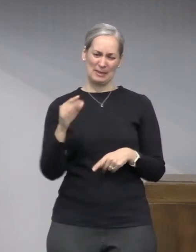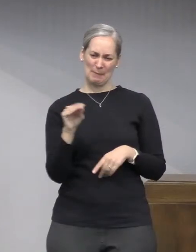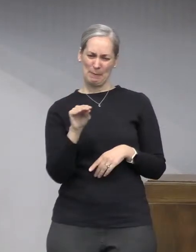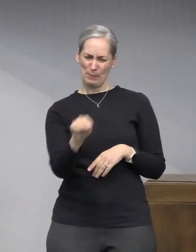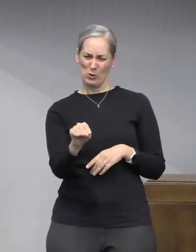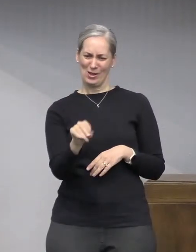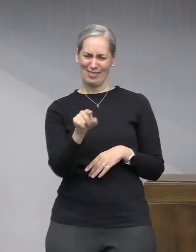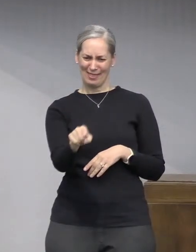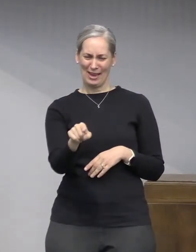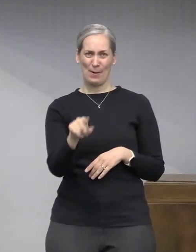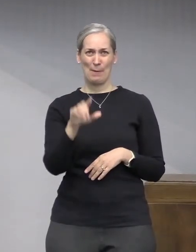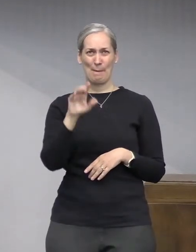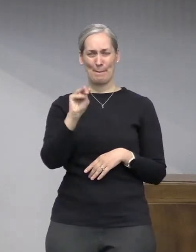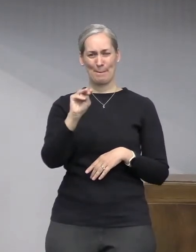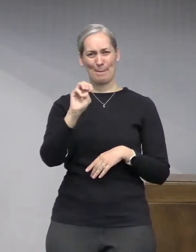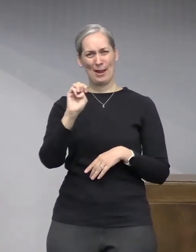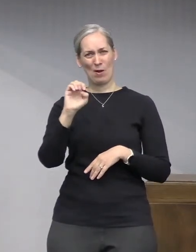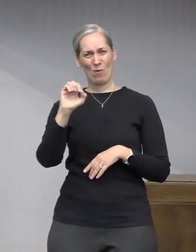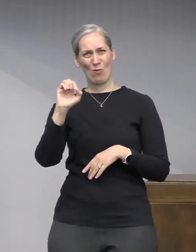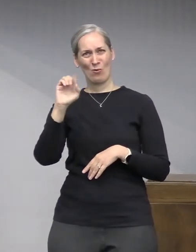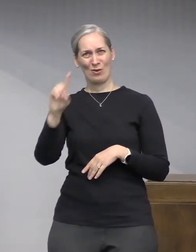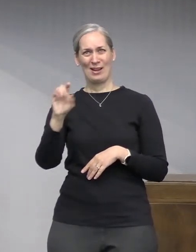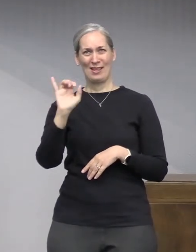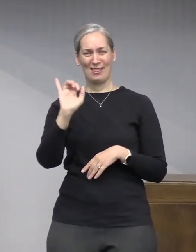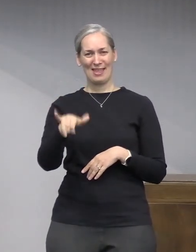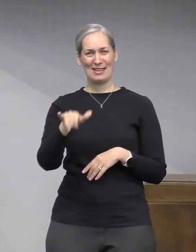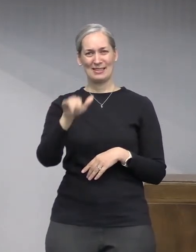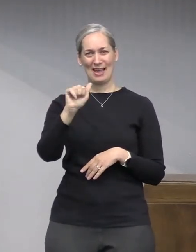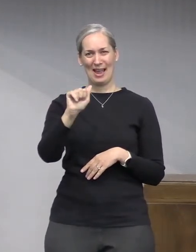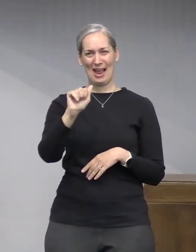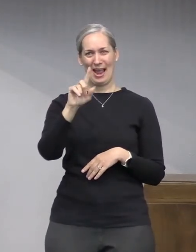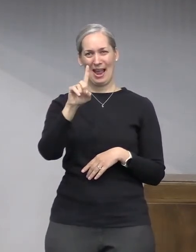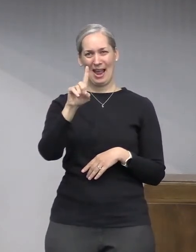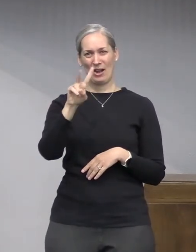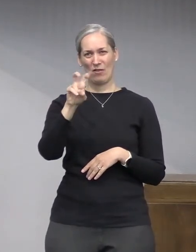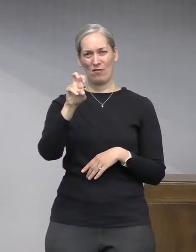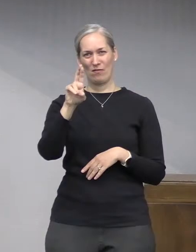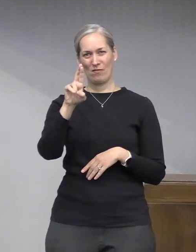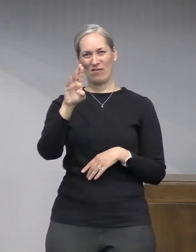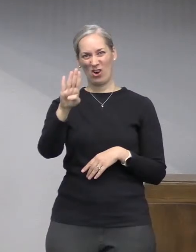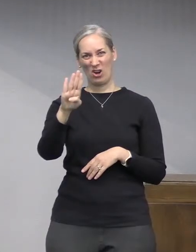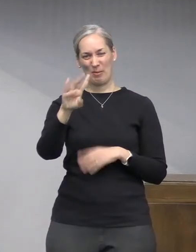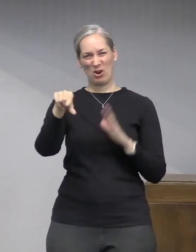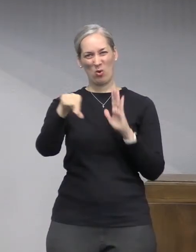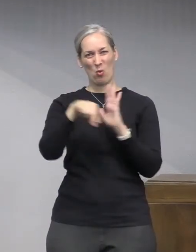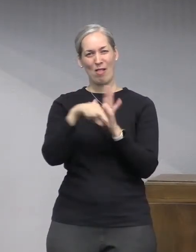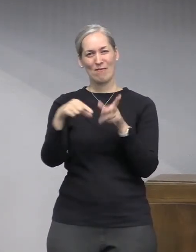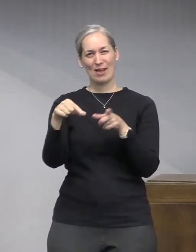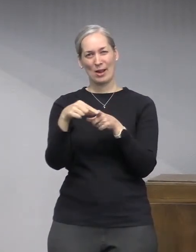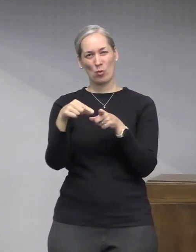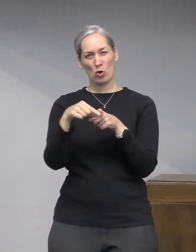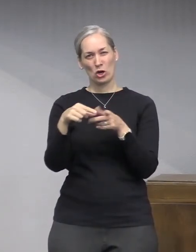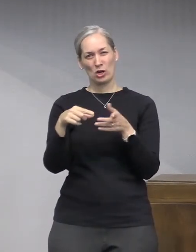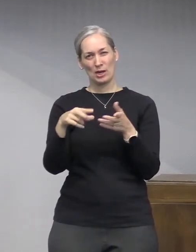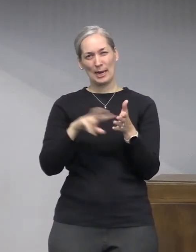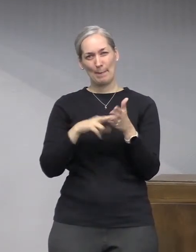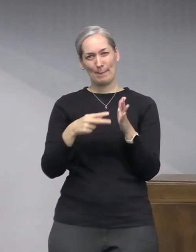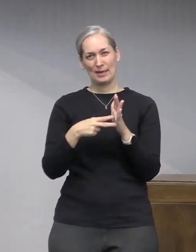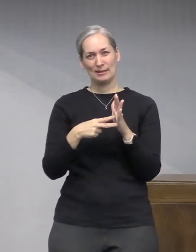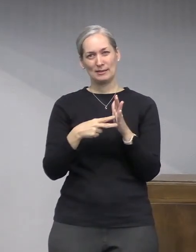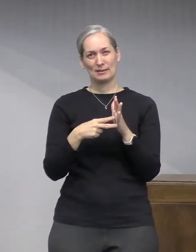an adverb. It's a qualifying word. What it actually means is